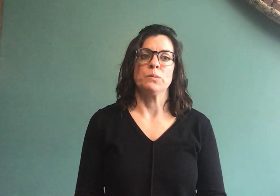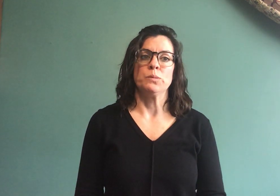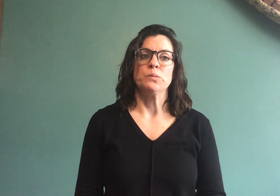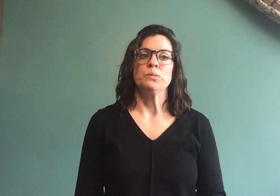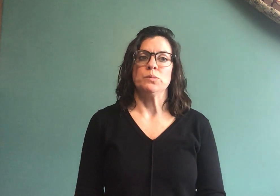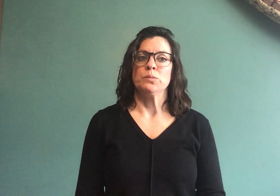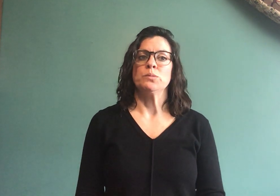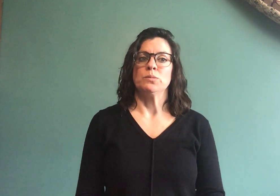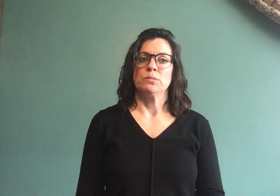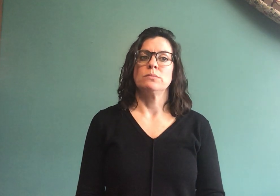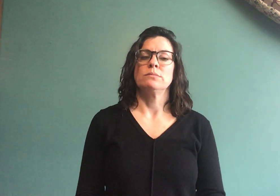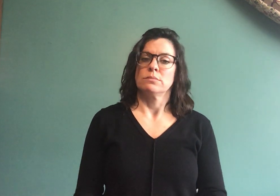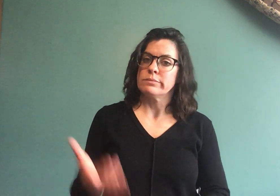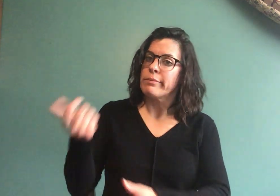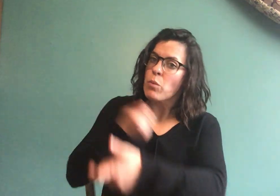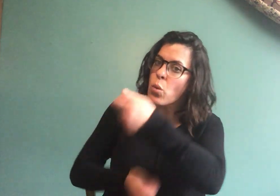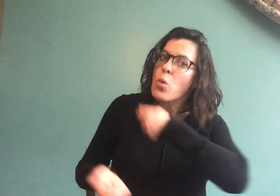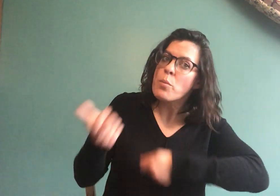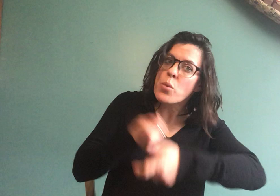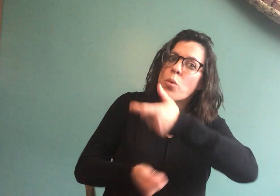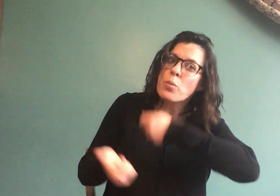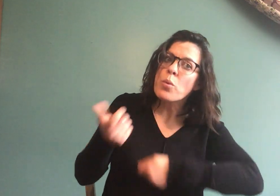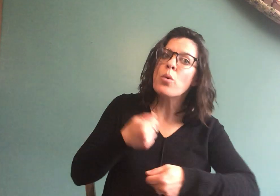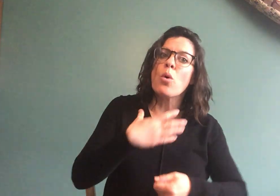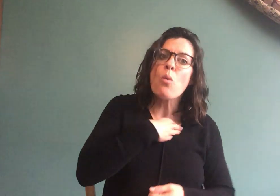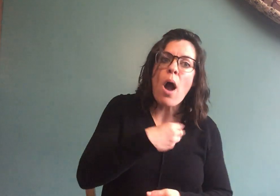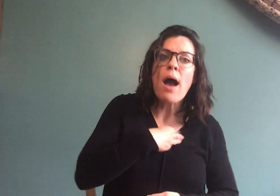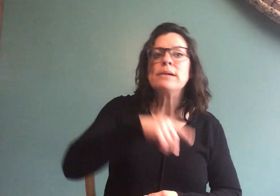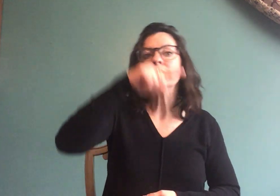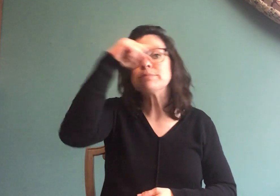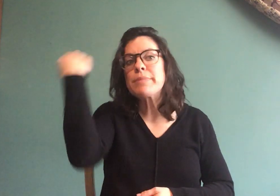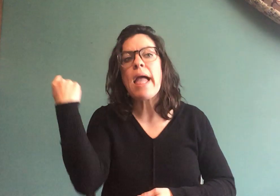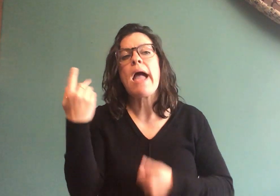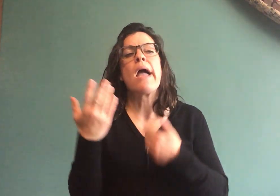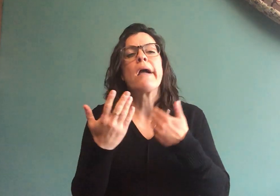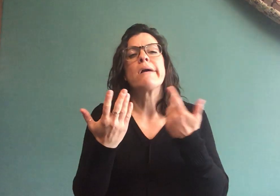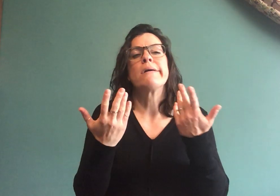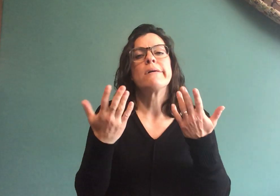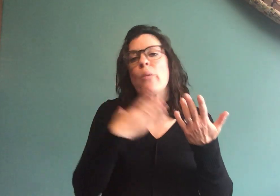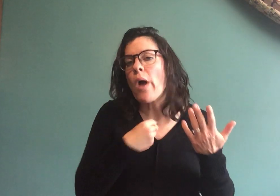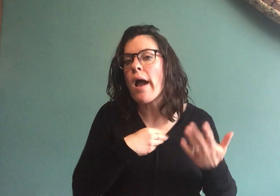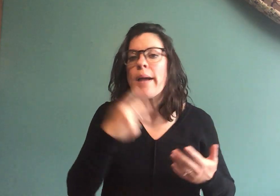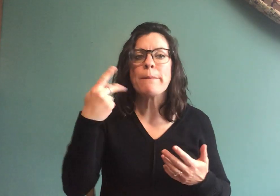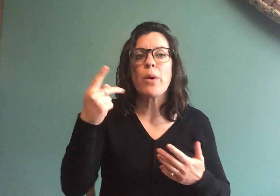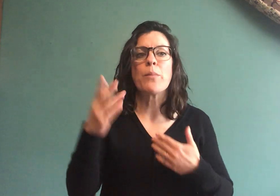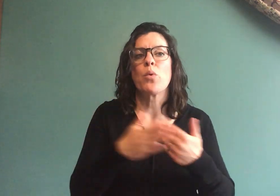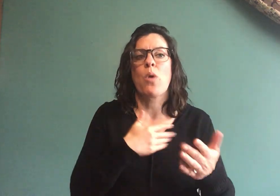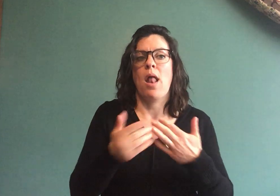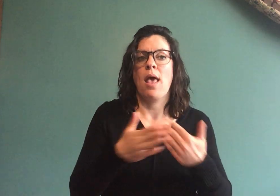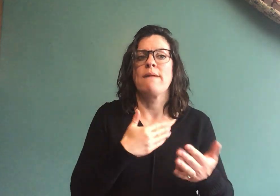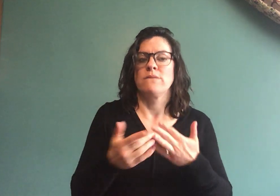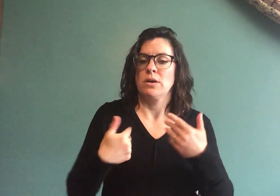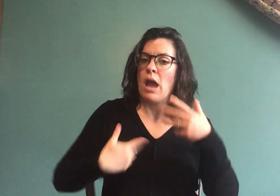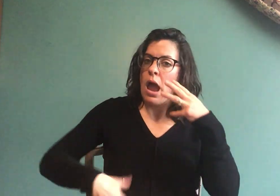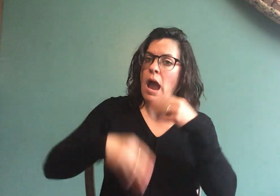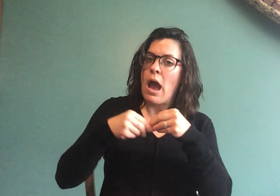white and a purple, whatever color they decide to throw in there, okay, and I only have